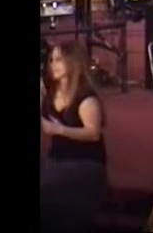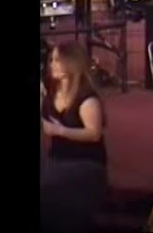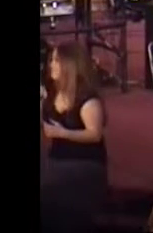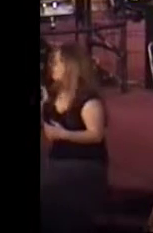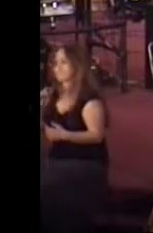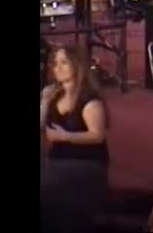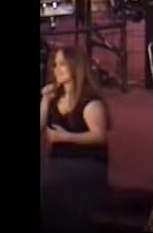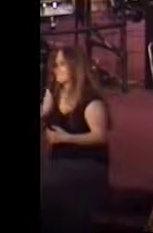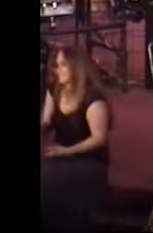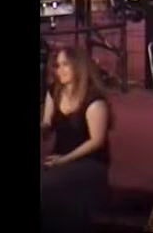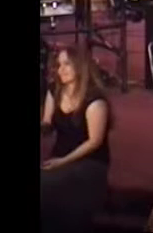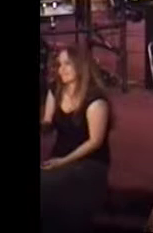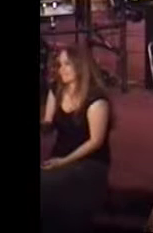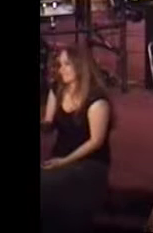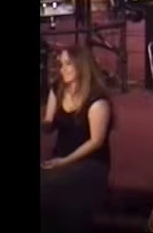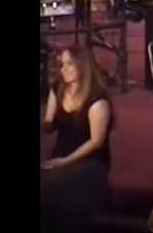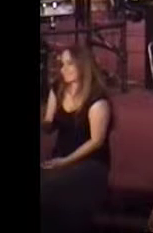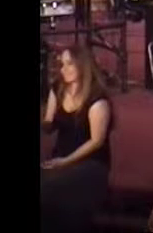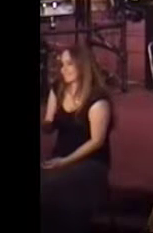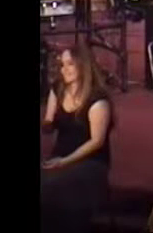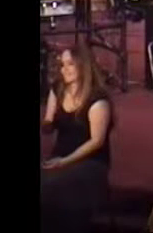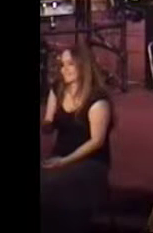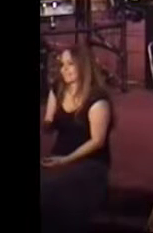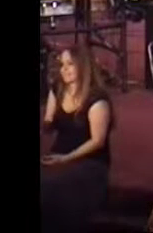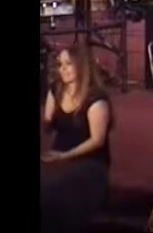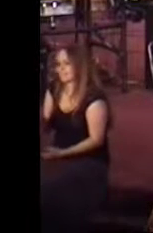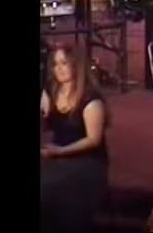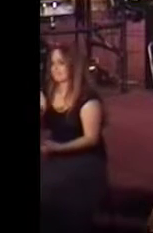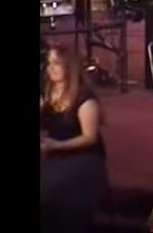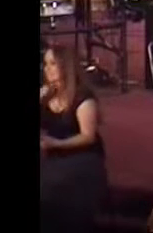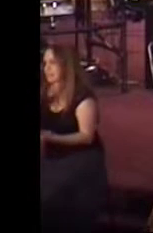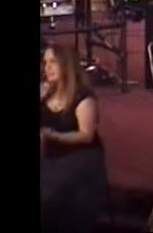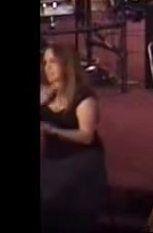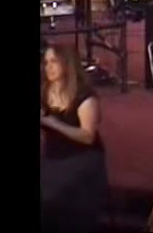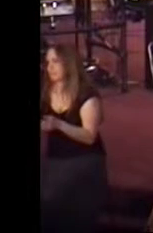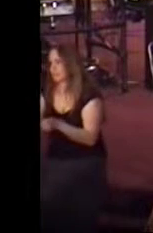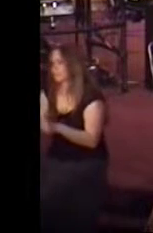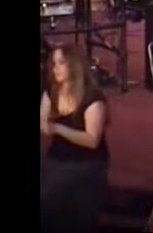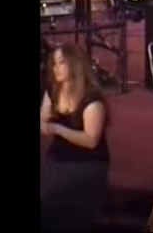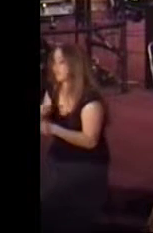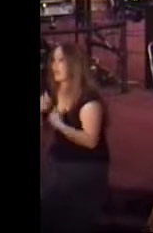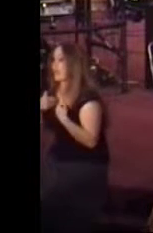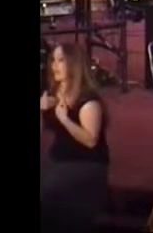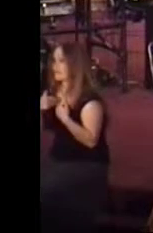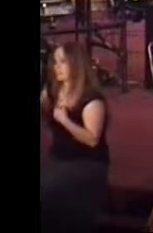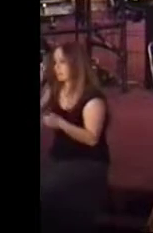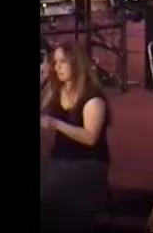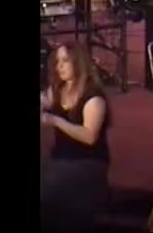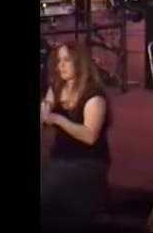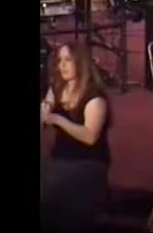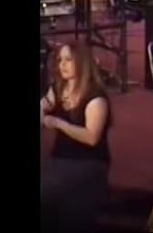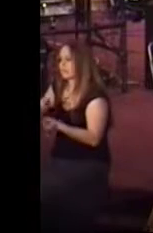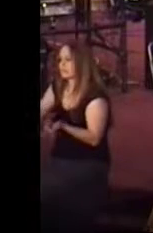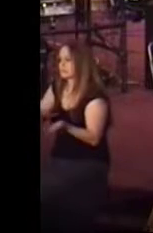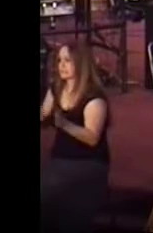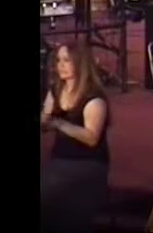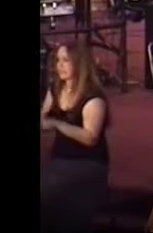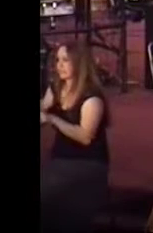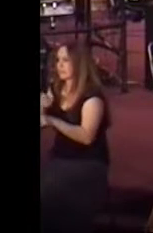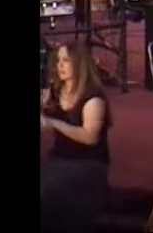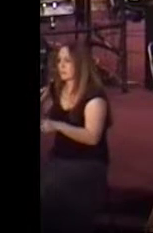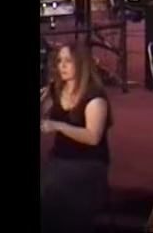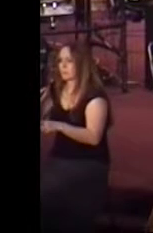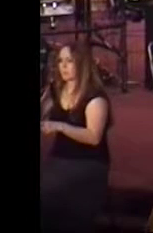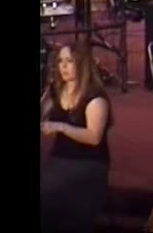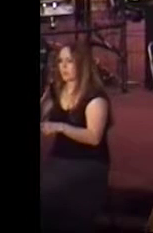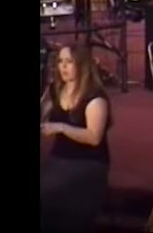any justice. I mean, I have a brother who passed away of leukemia. I would give anything to have him back. I'd give anything to have